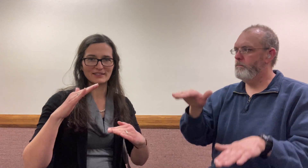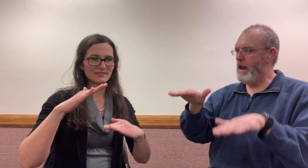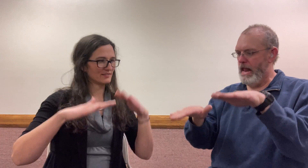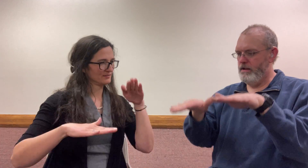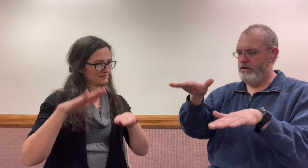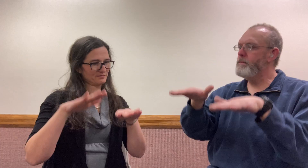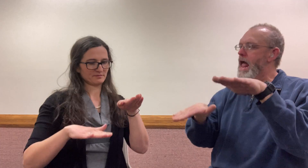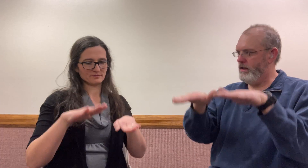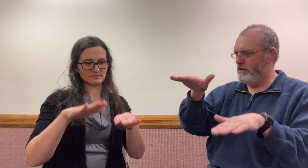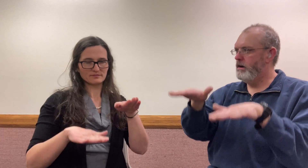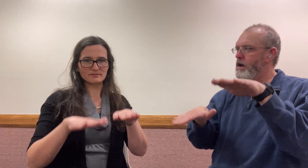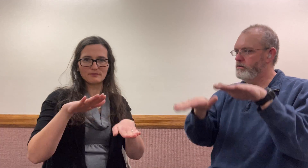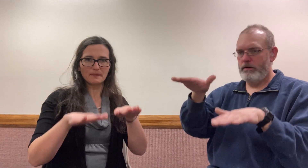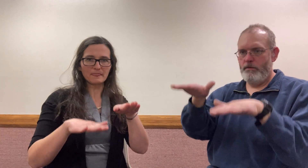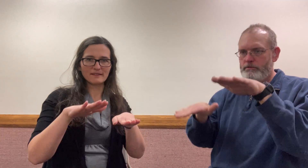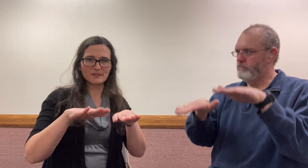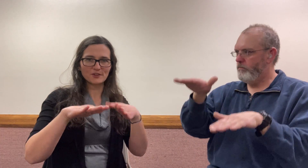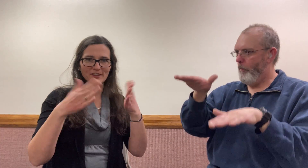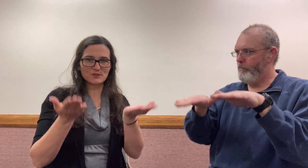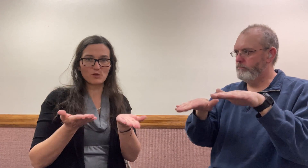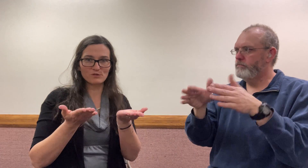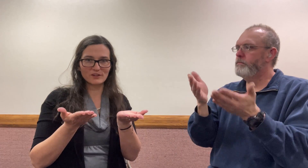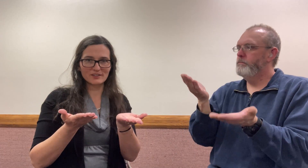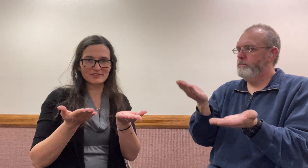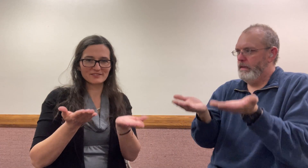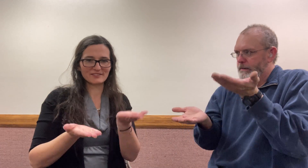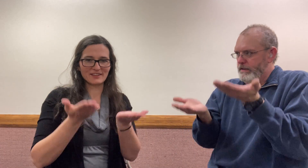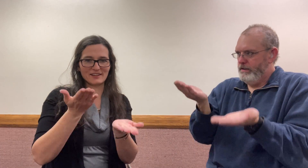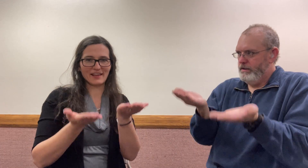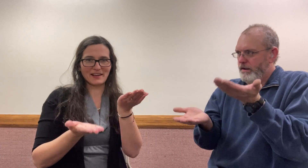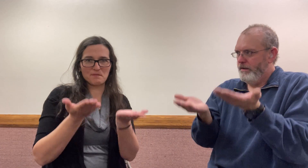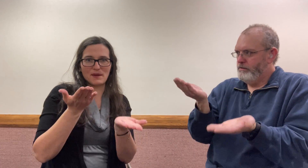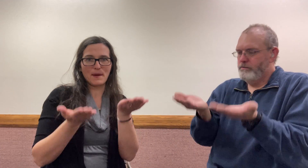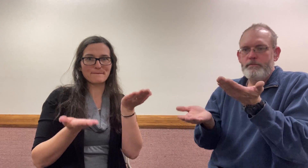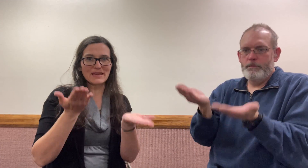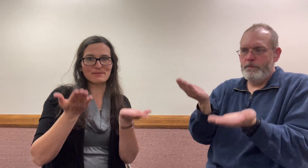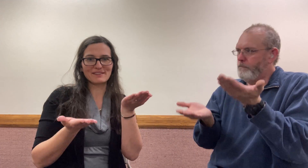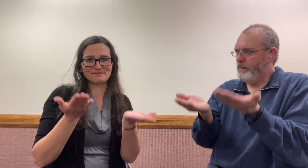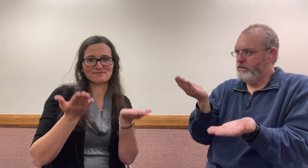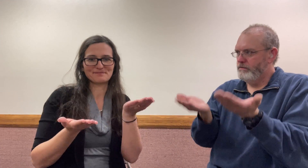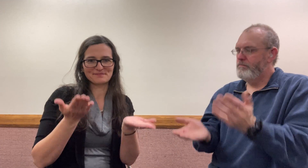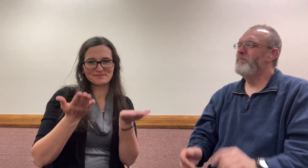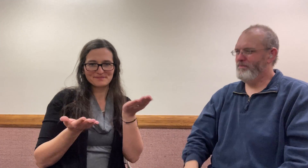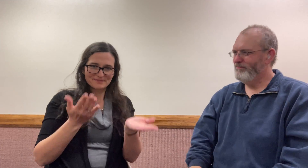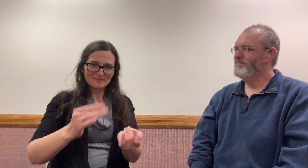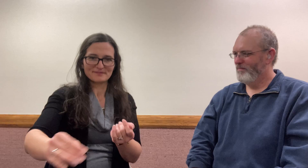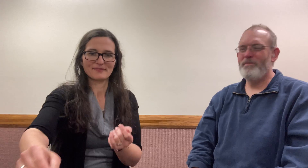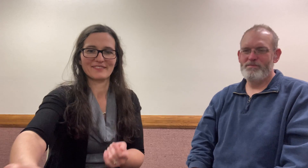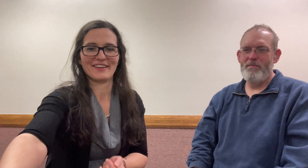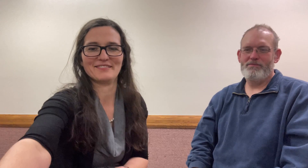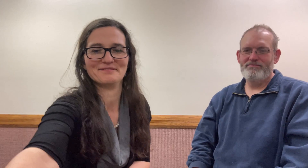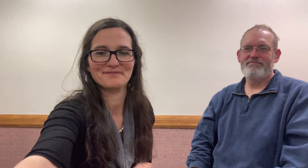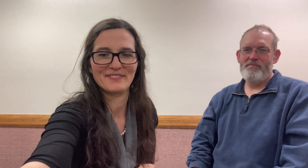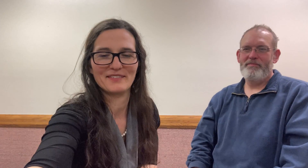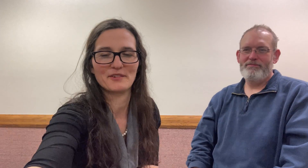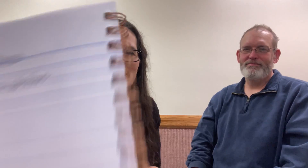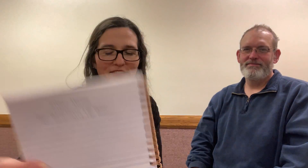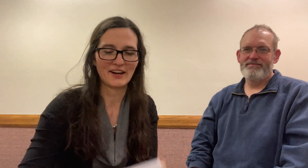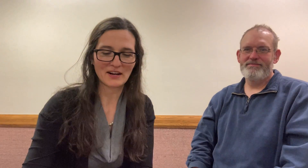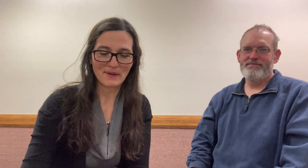balance, and then turn your hands over, and that can be maybe. Okay. And we're going to talk